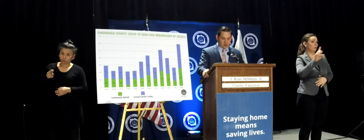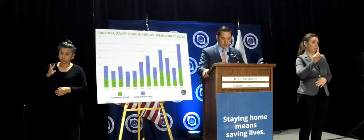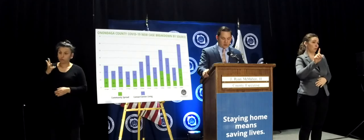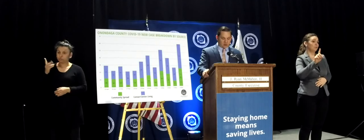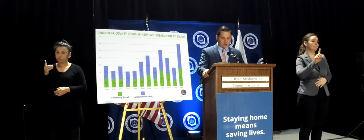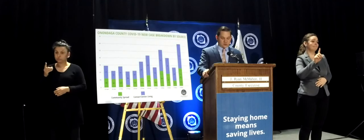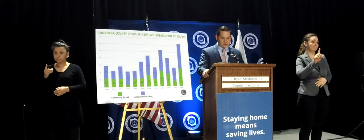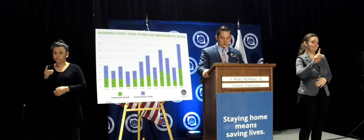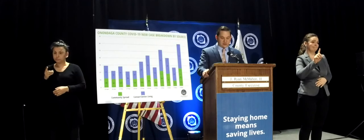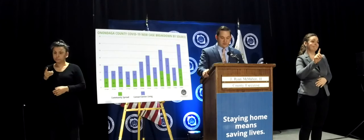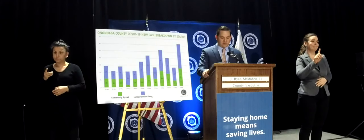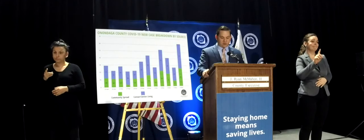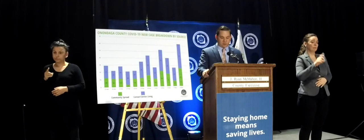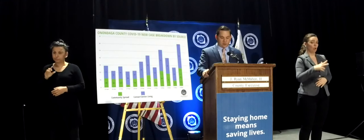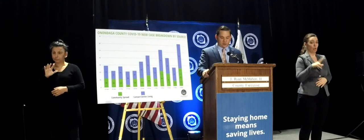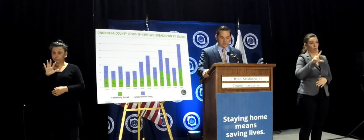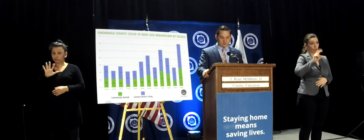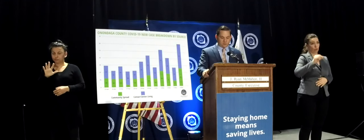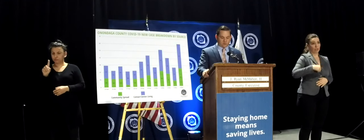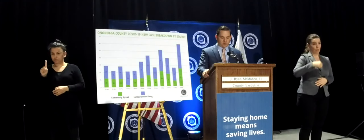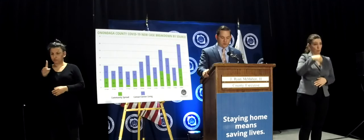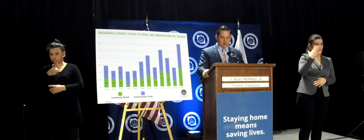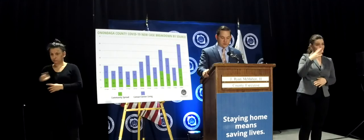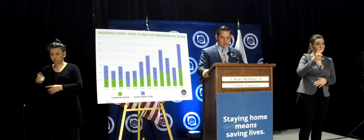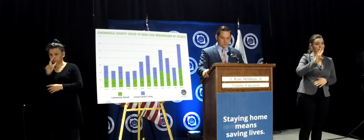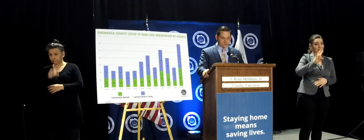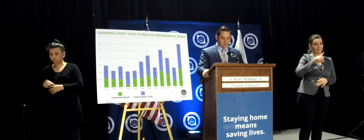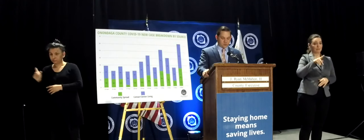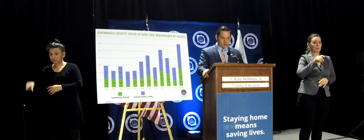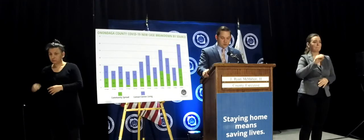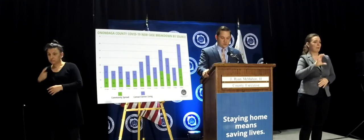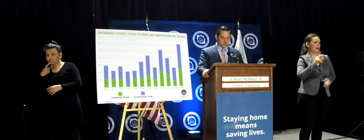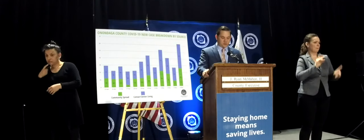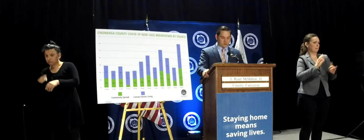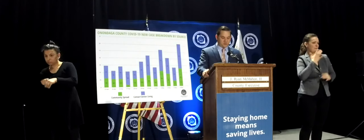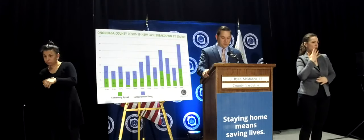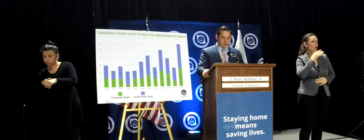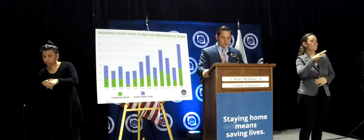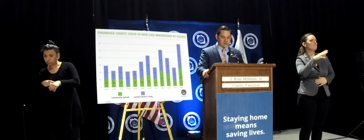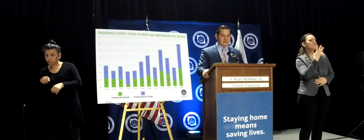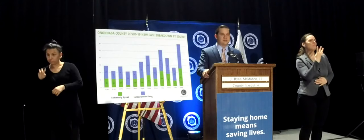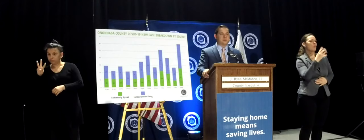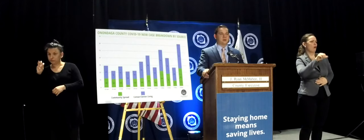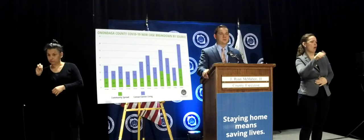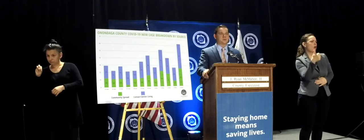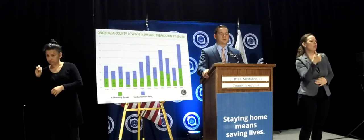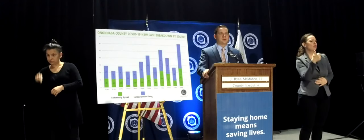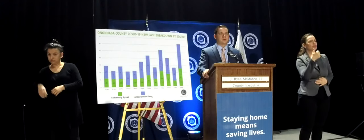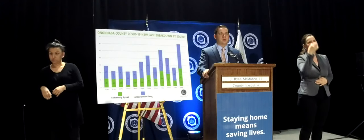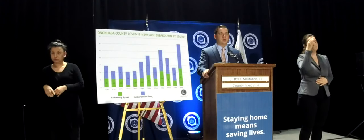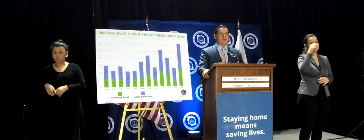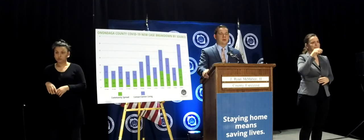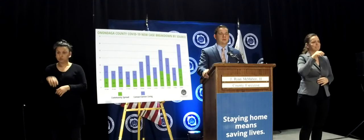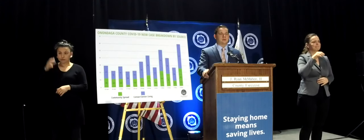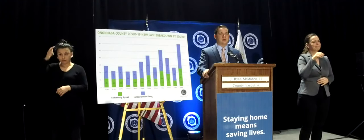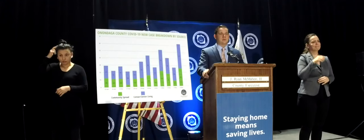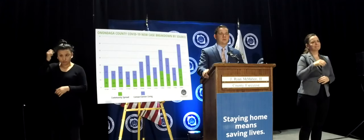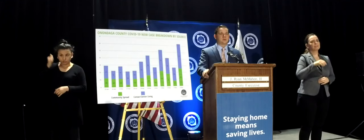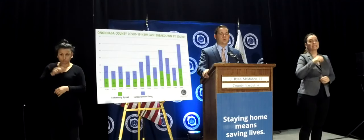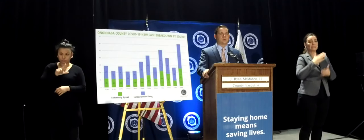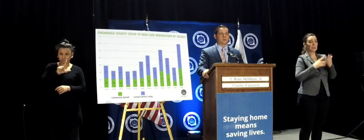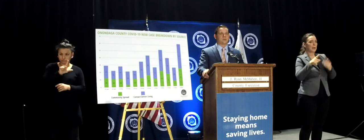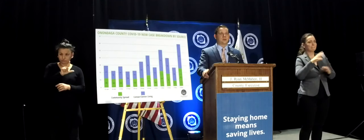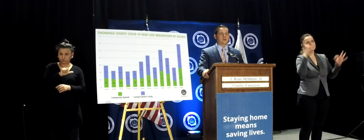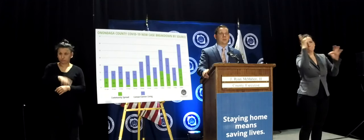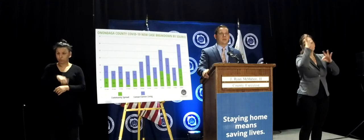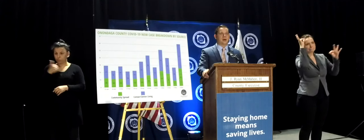30 Caucasian, 7 African Americans, 4 of another race, 23 females, and 18 males. Obviously,